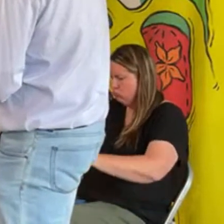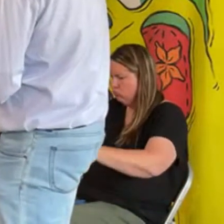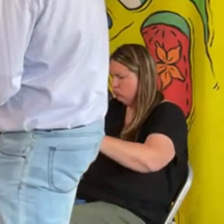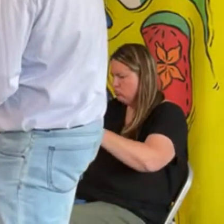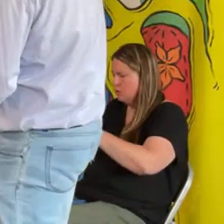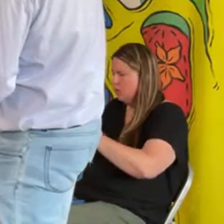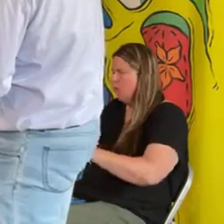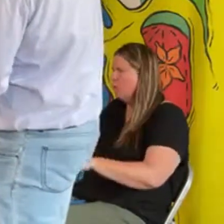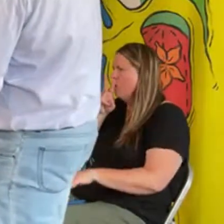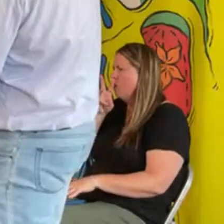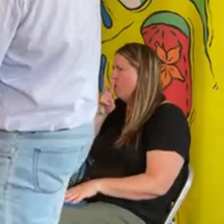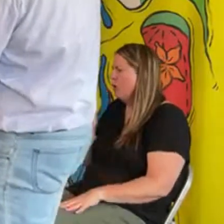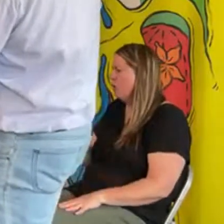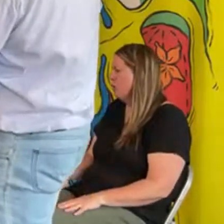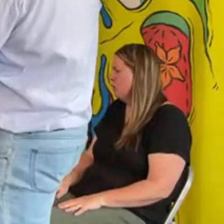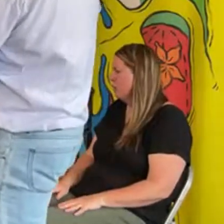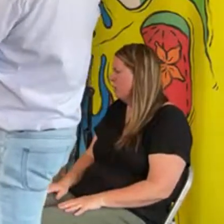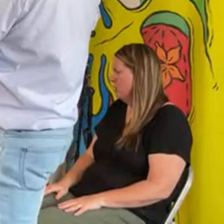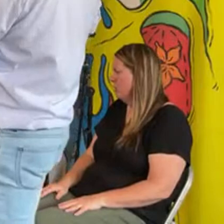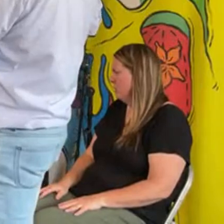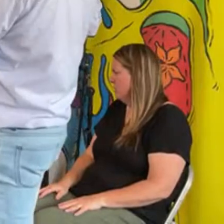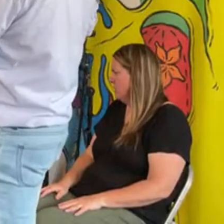of the water.